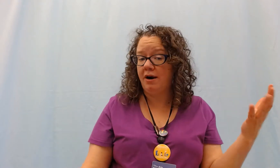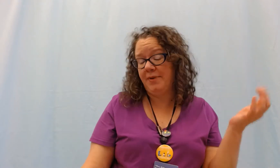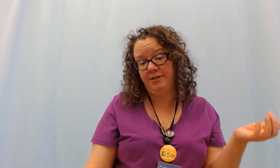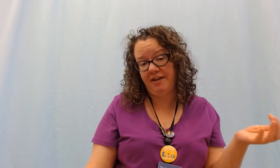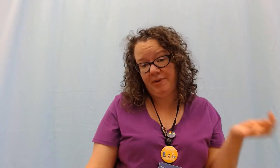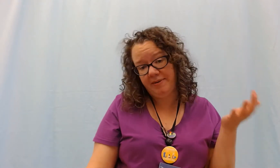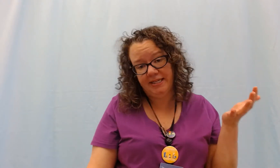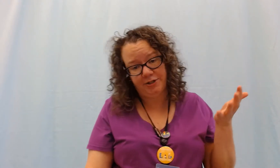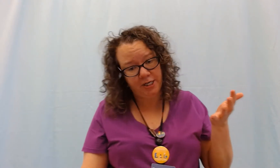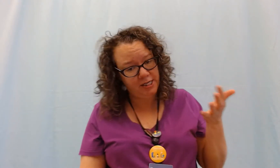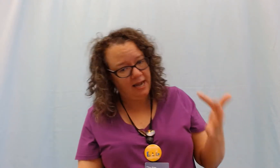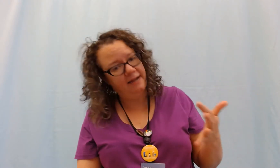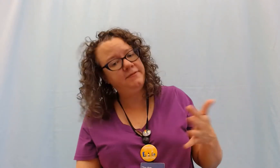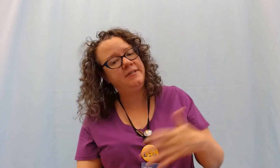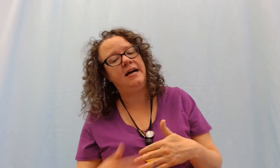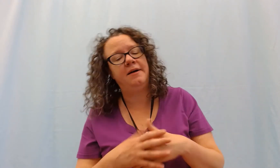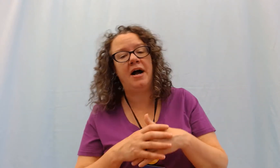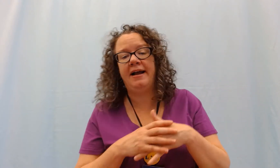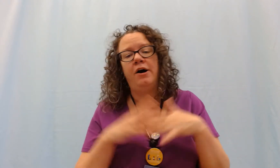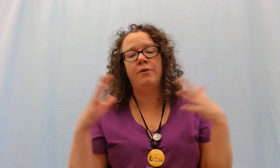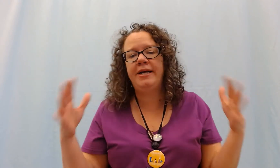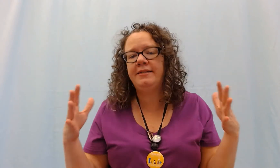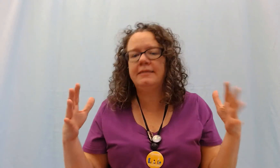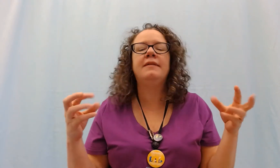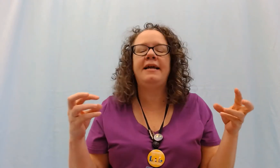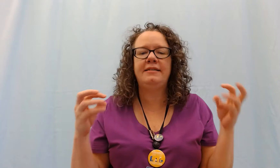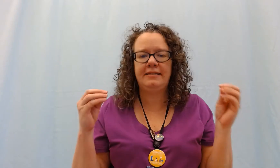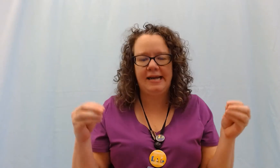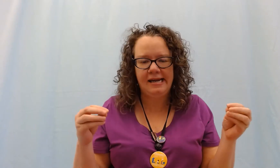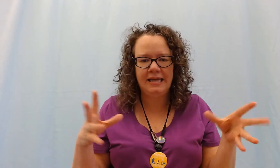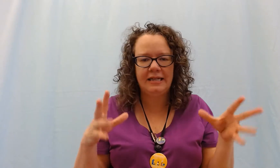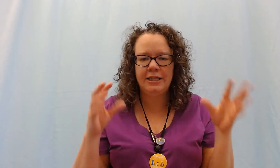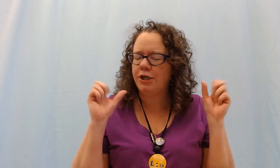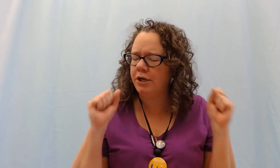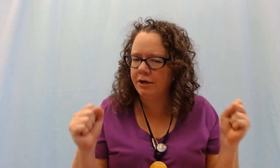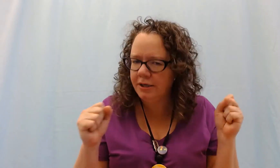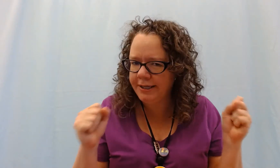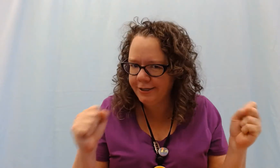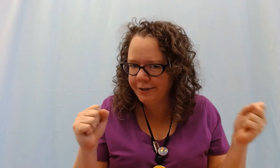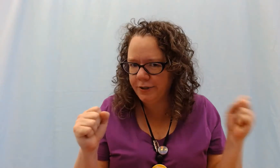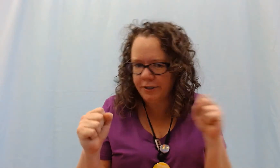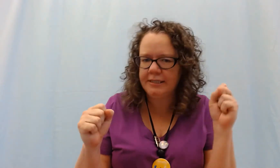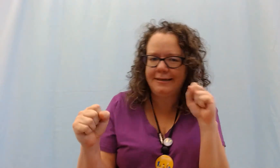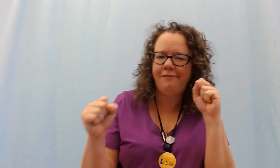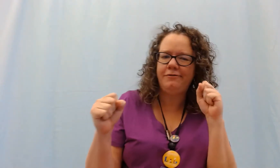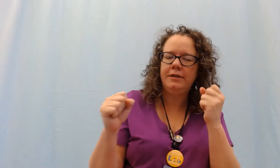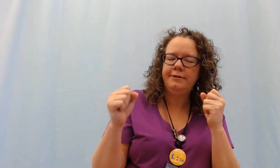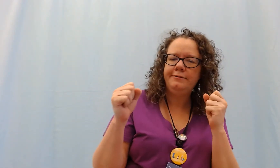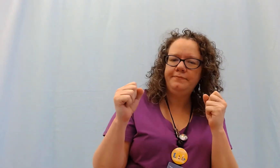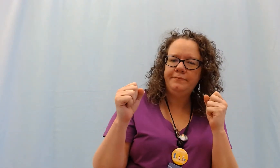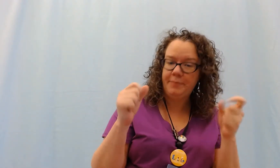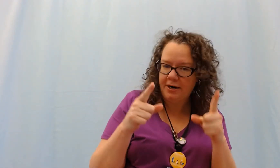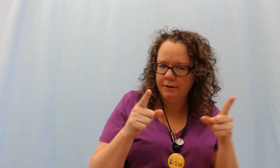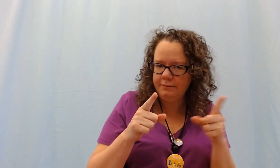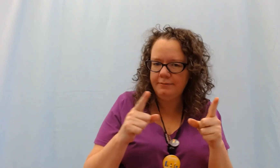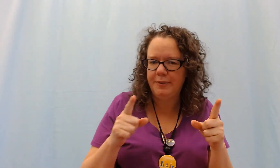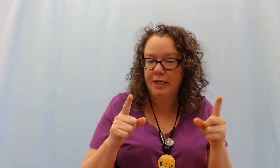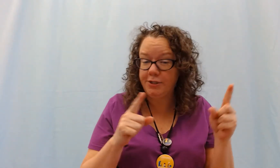about to have babies enter our lives. I always like to say that the earlier you learn this stuff, the better, because you're gonna be